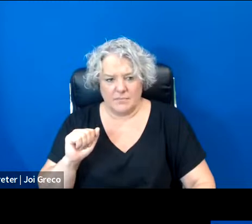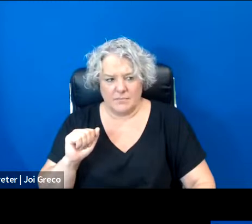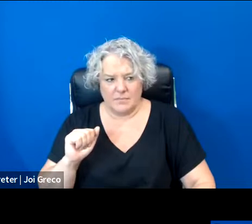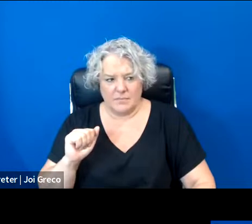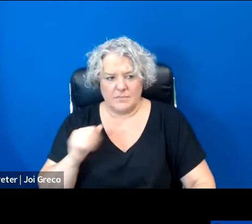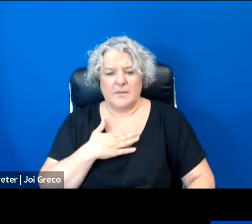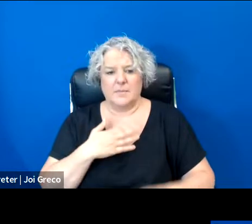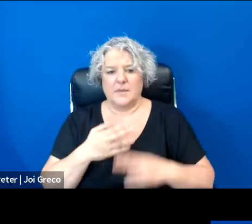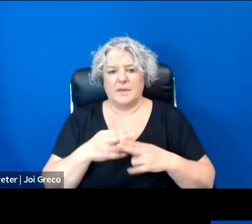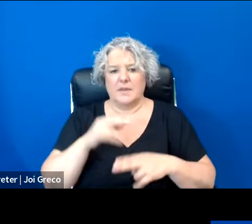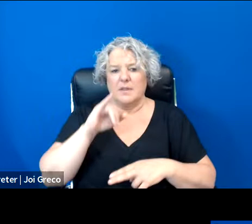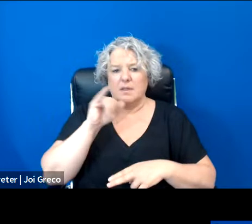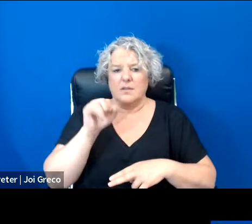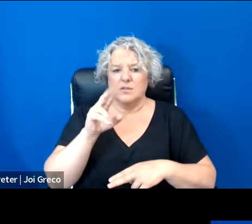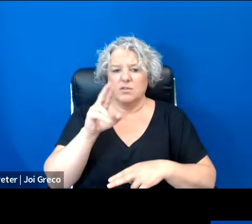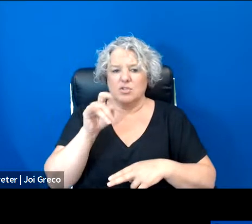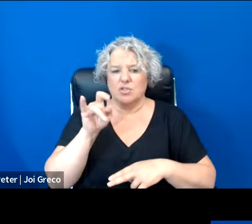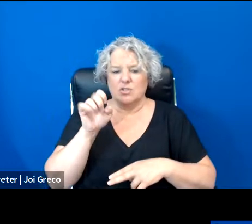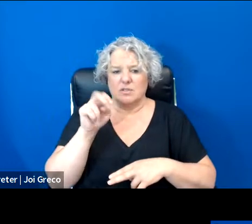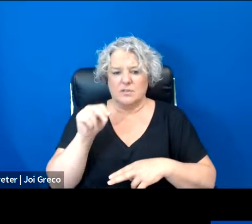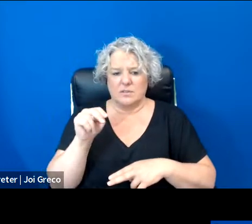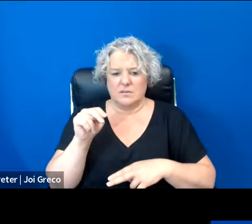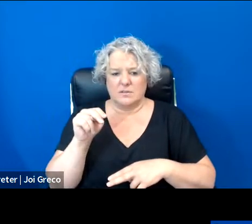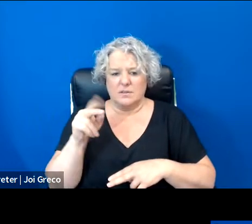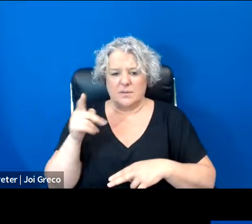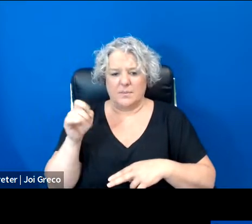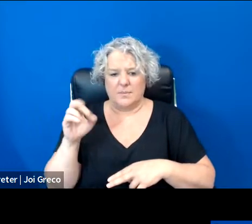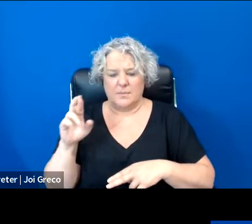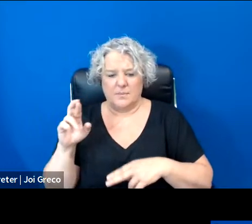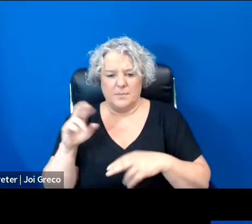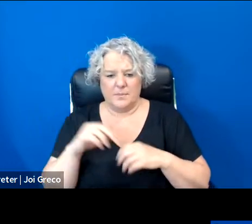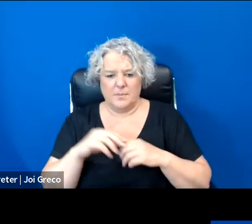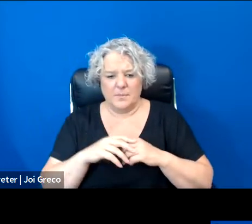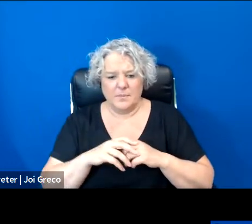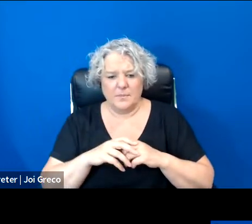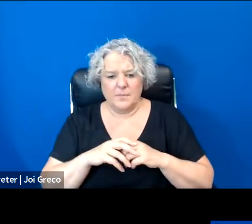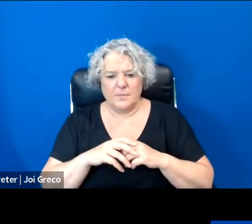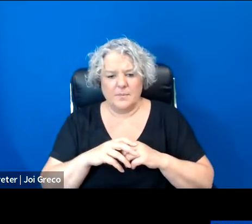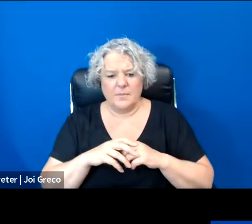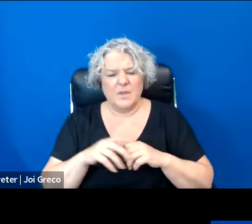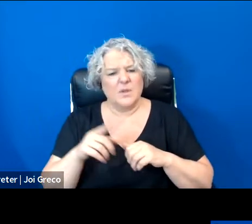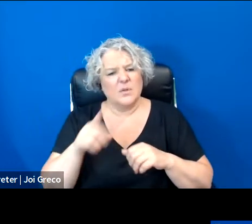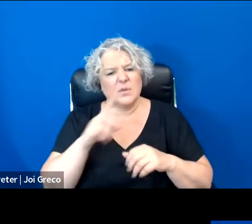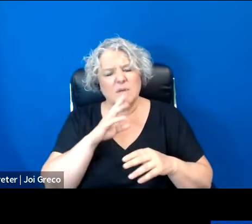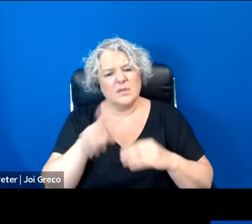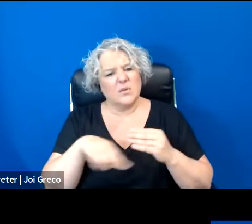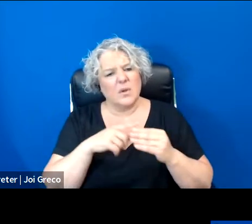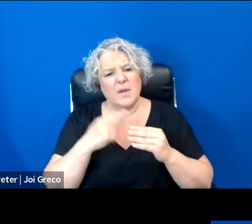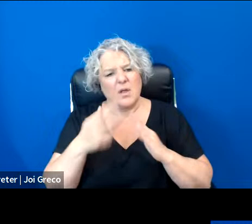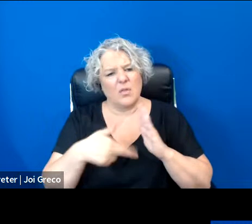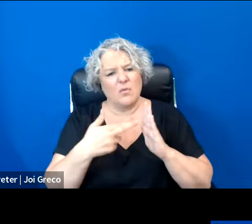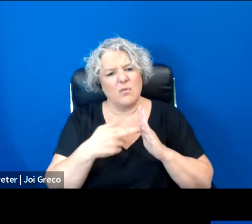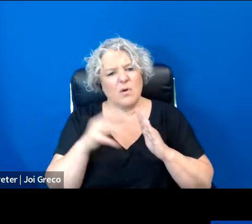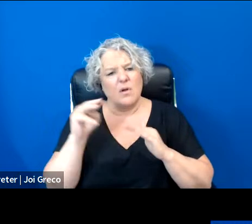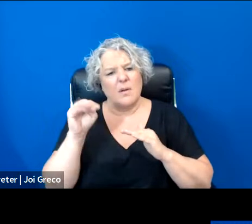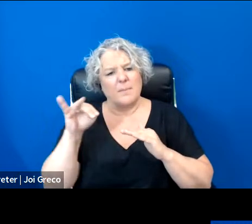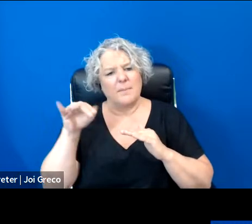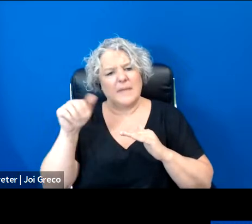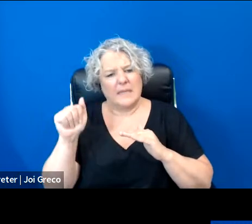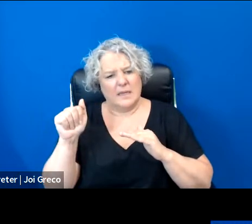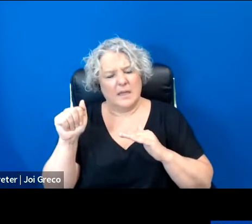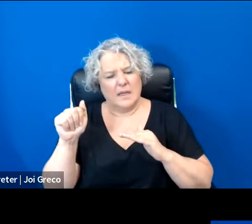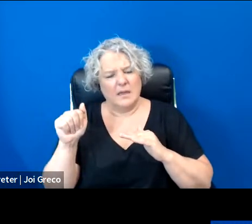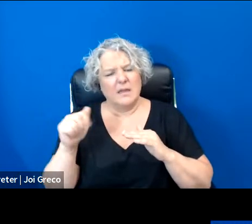My name is Justin Parkhurst. I'm at the LS. You didn't really speak about the role of the media in this. And there's